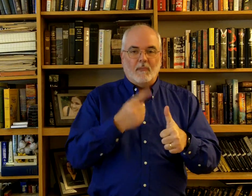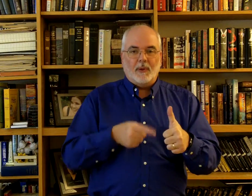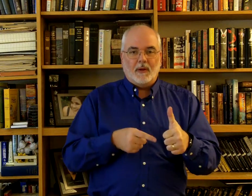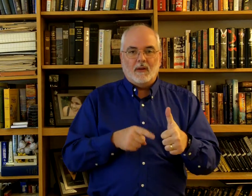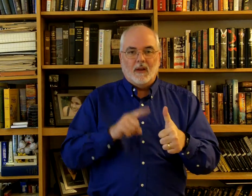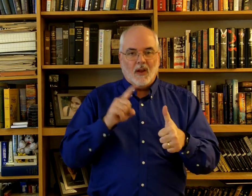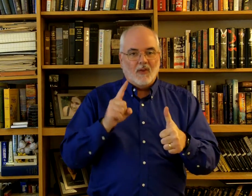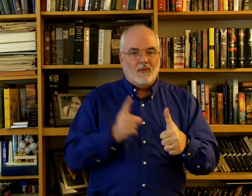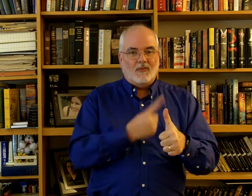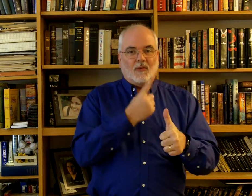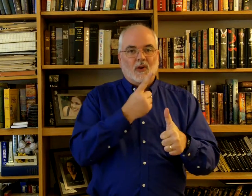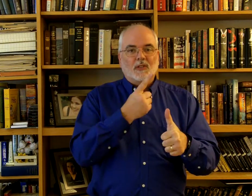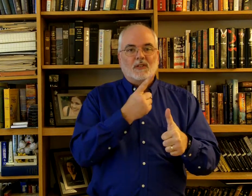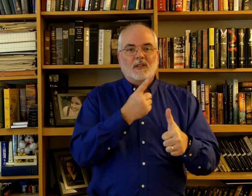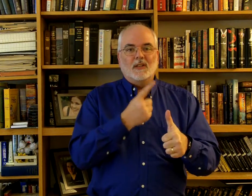it. First.